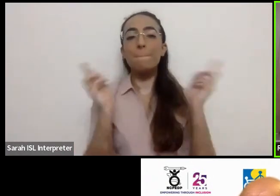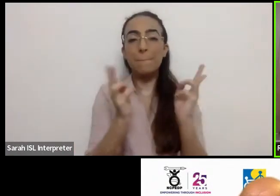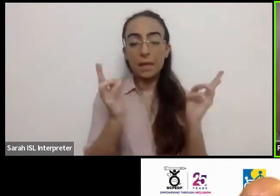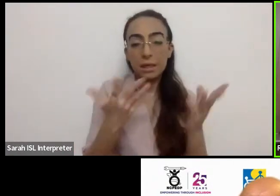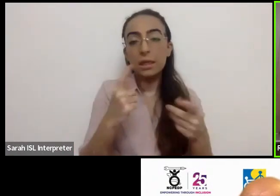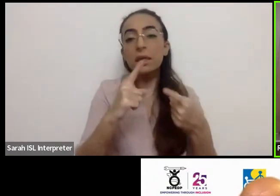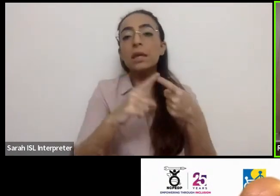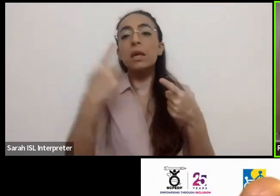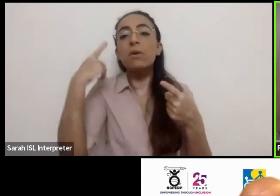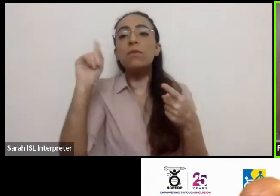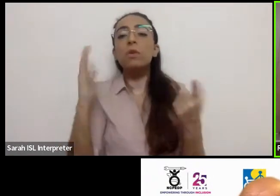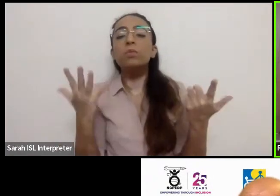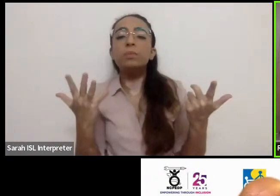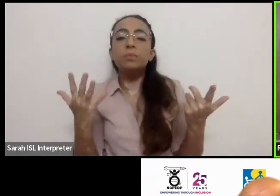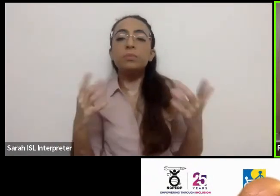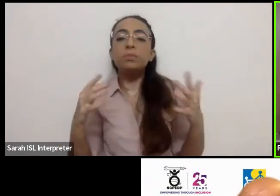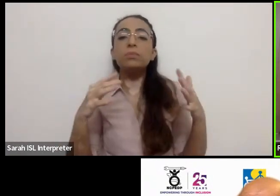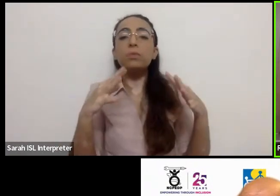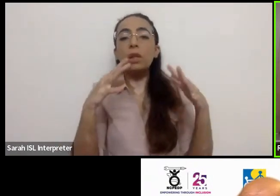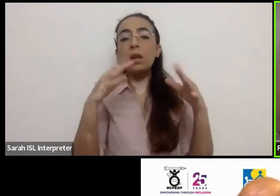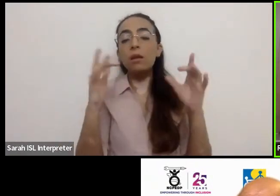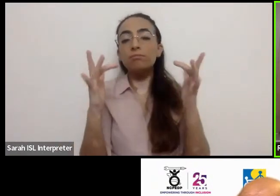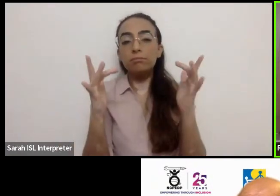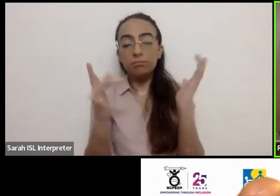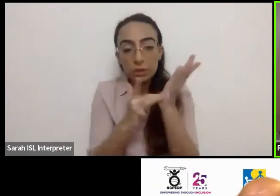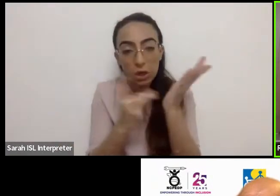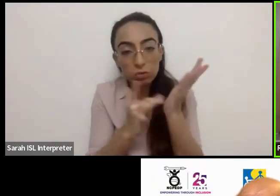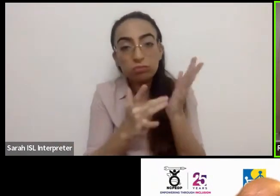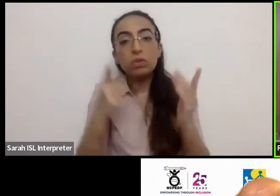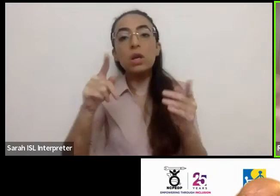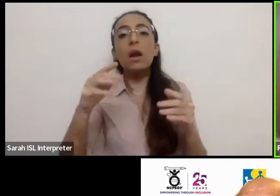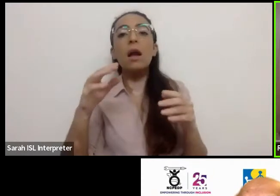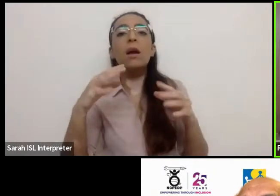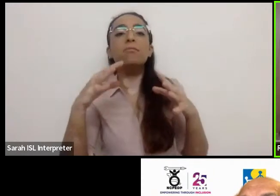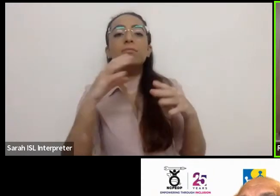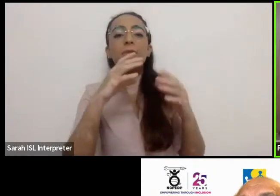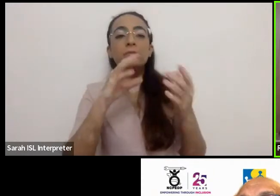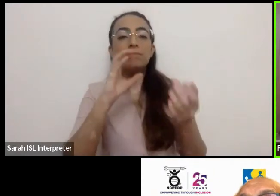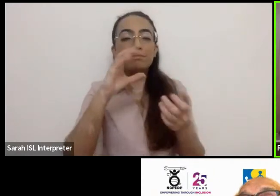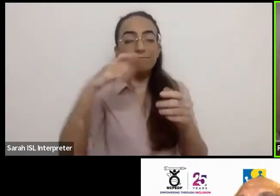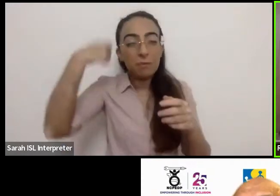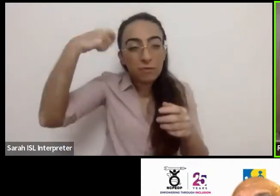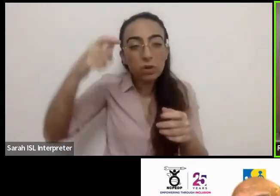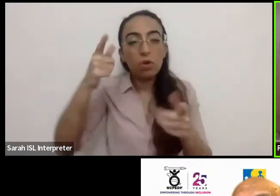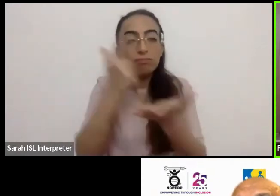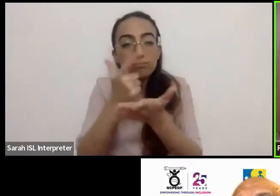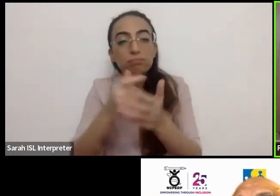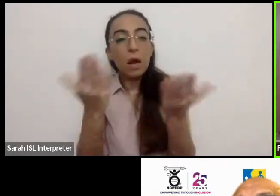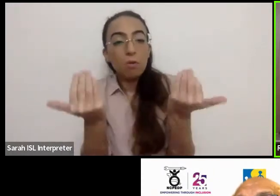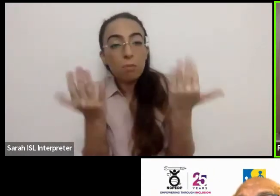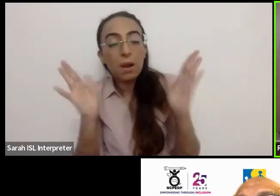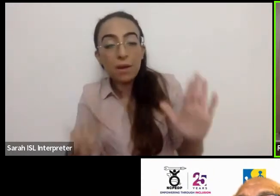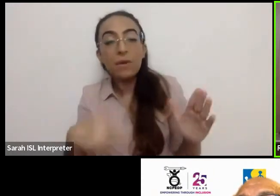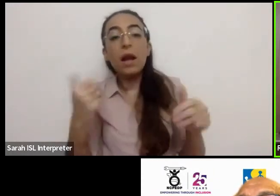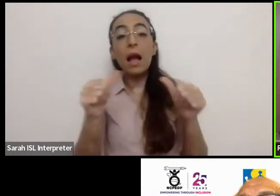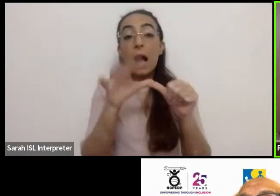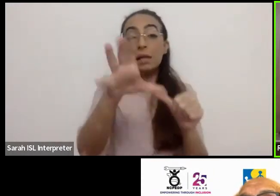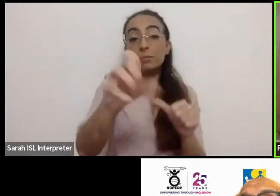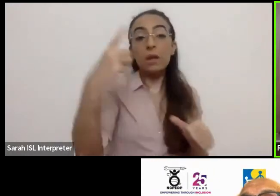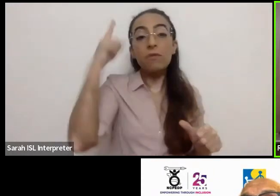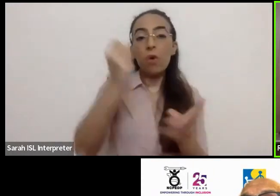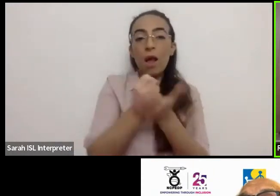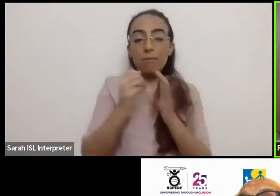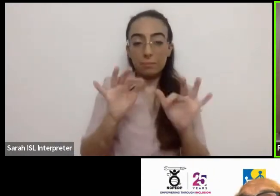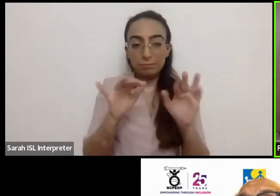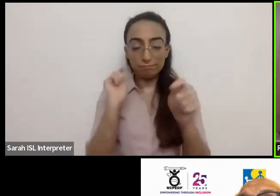on web content availability or other forms like, accessible help desks, etc. We've tried